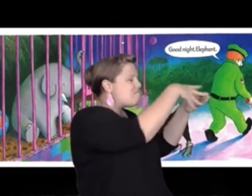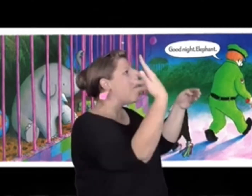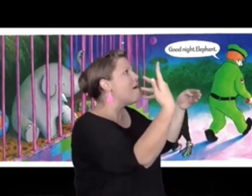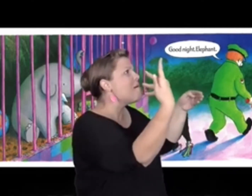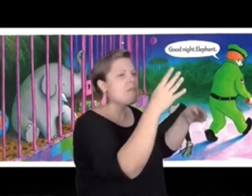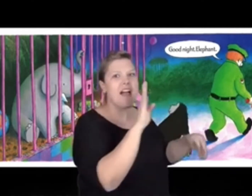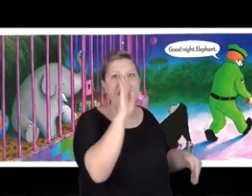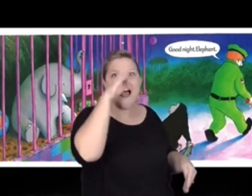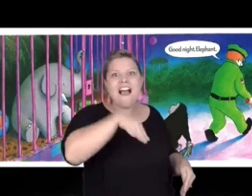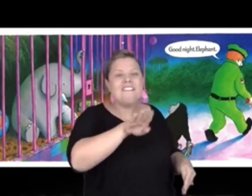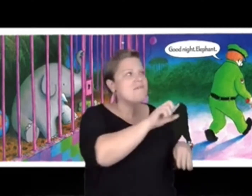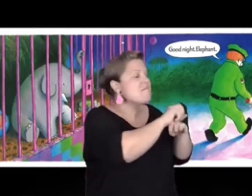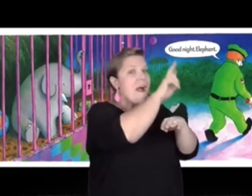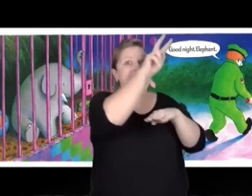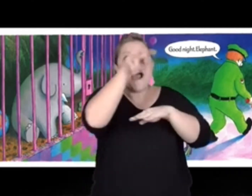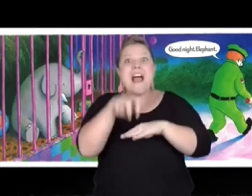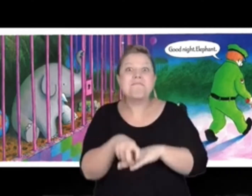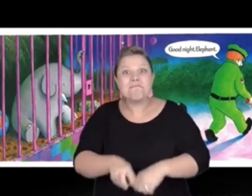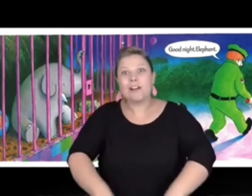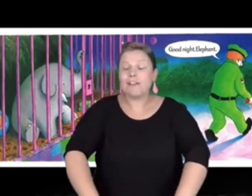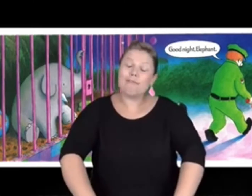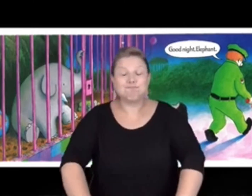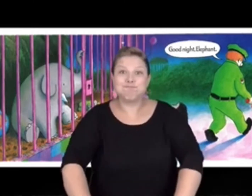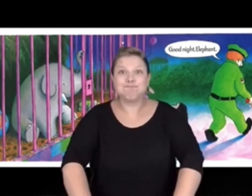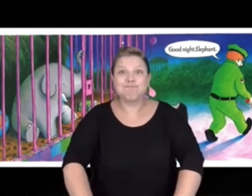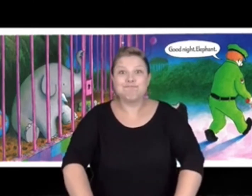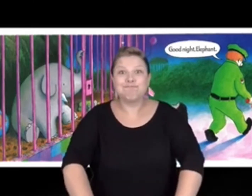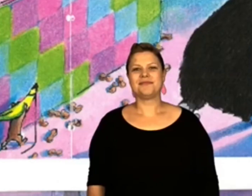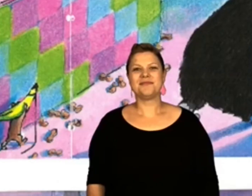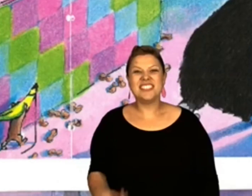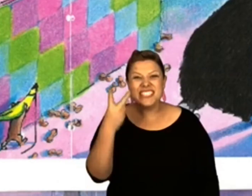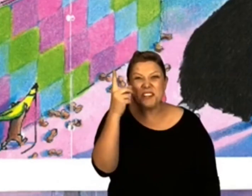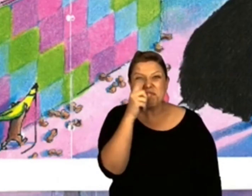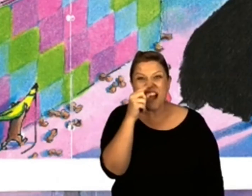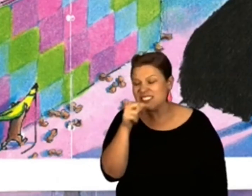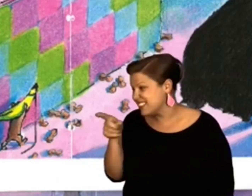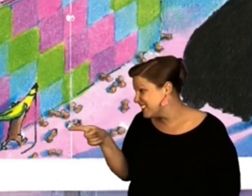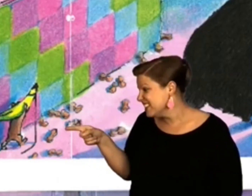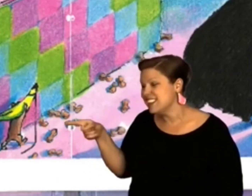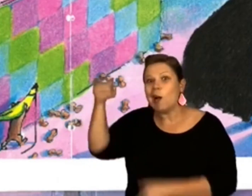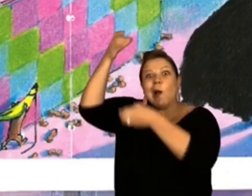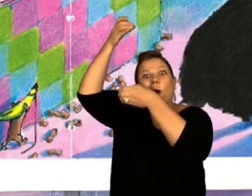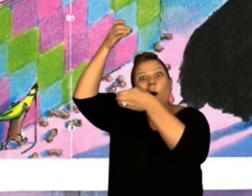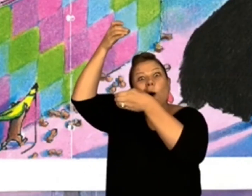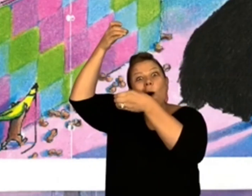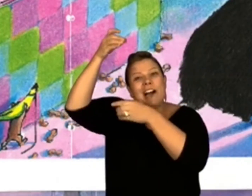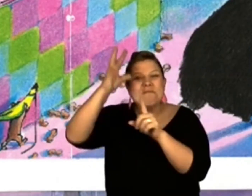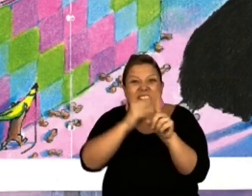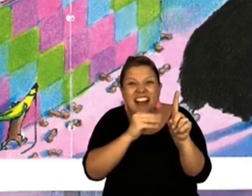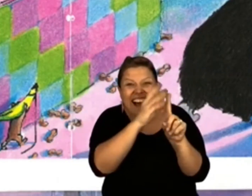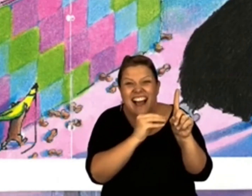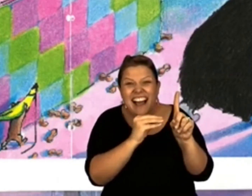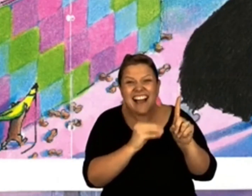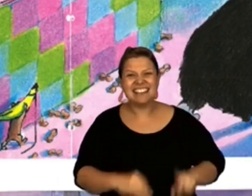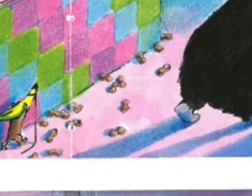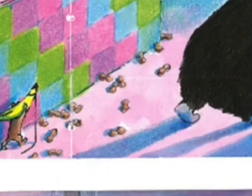he unlocked the cage. The elephant jumped down. Do you see the mouse? He's still holding